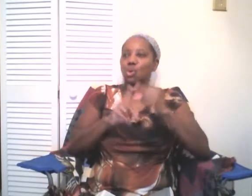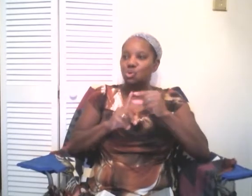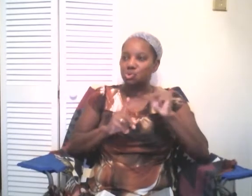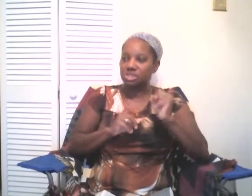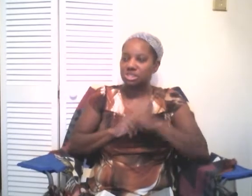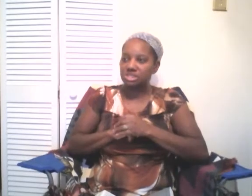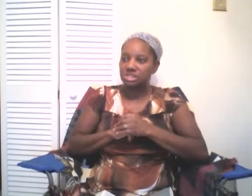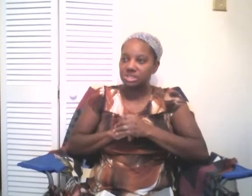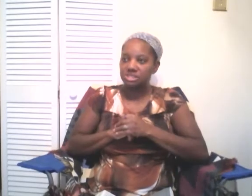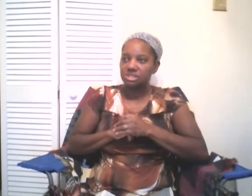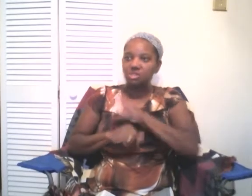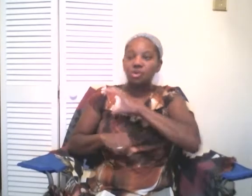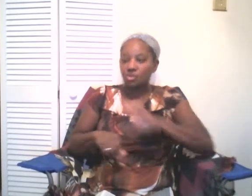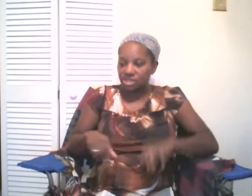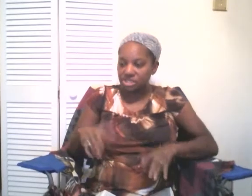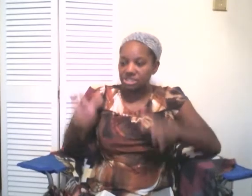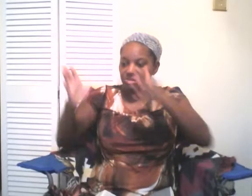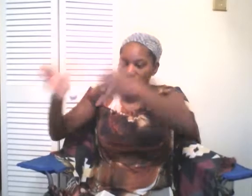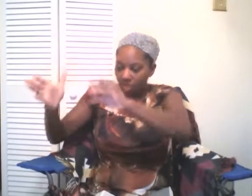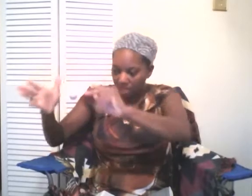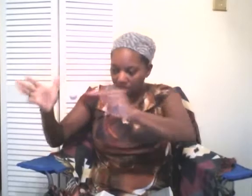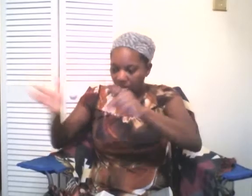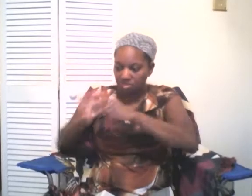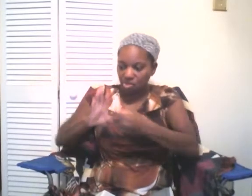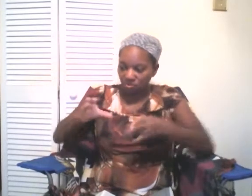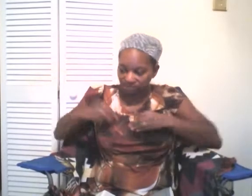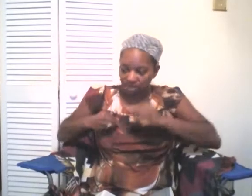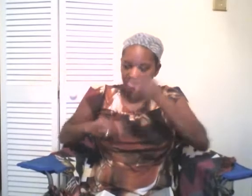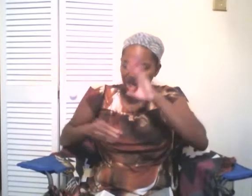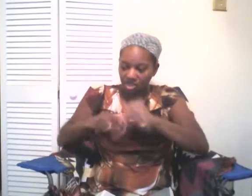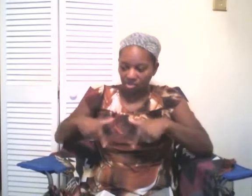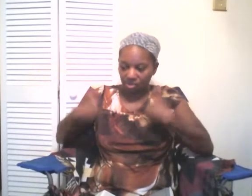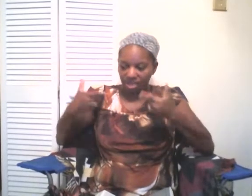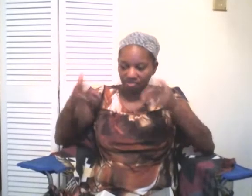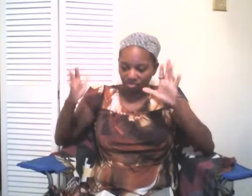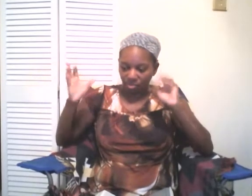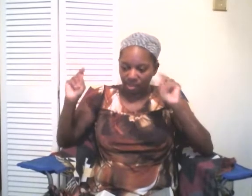words. You a Christian? Okay. That means you accepted God in your life. Okay.